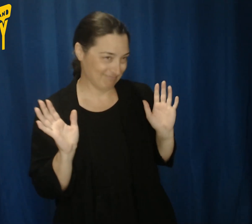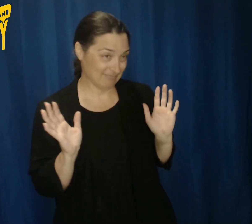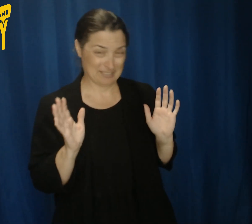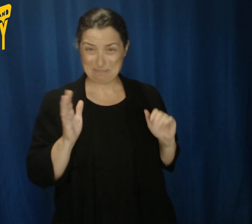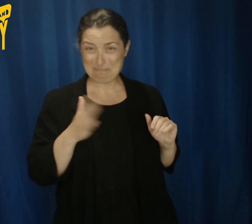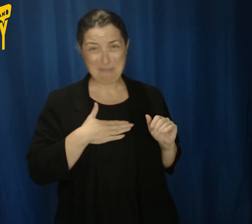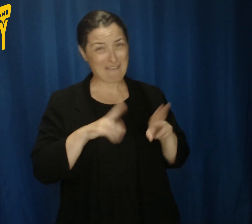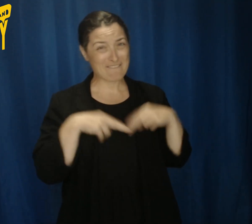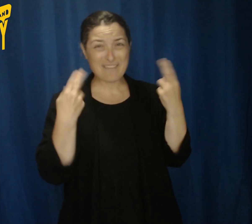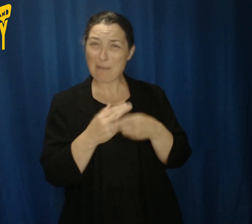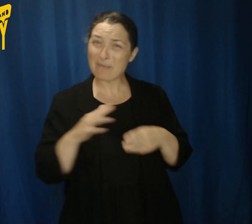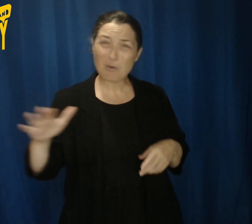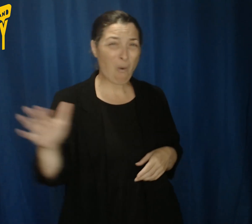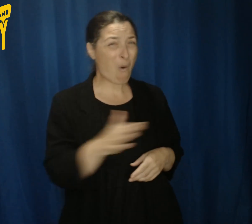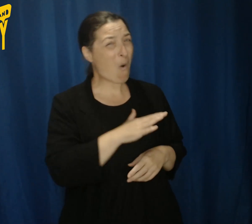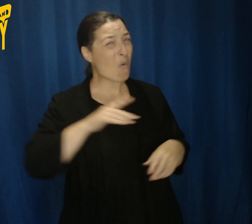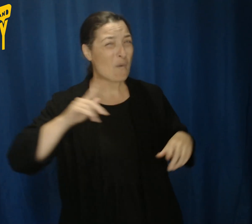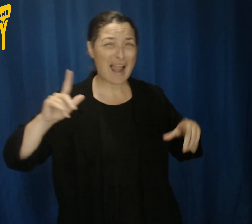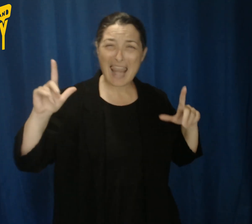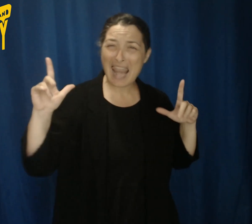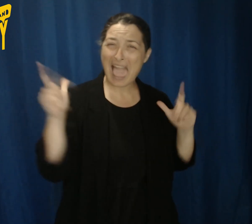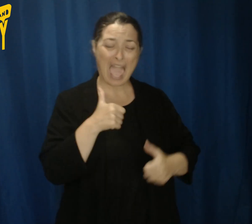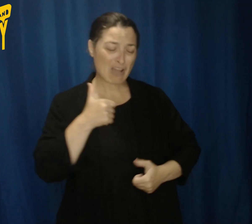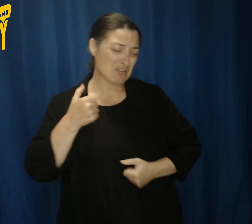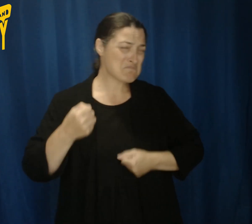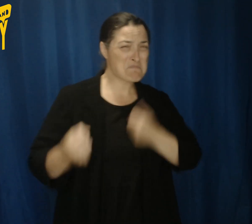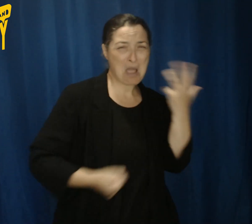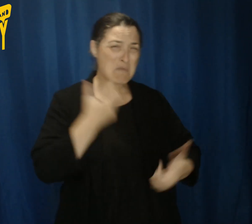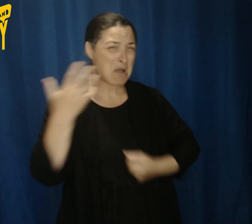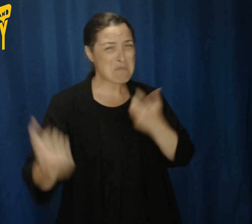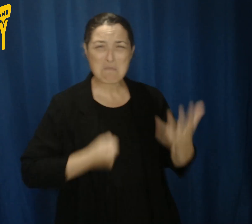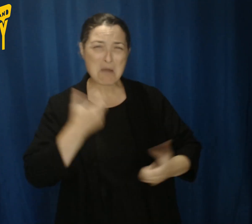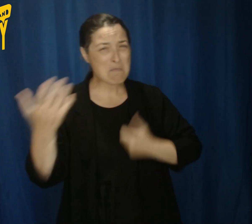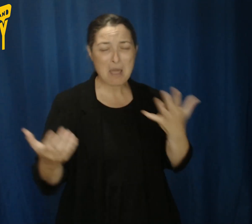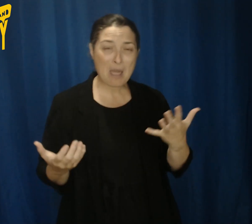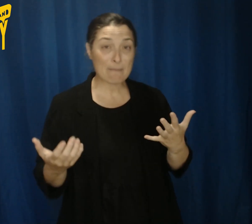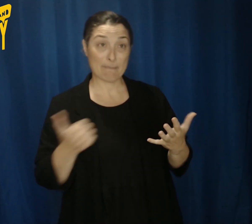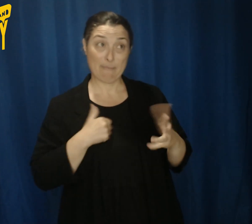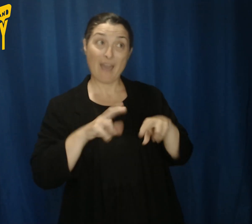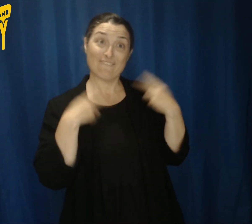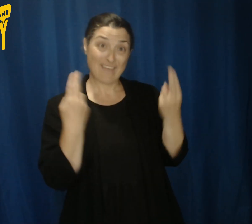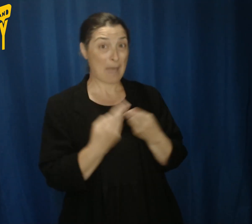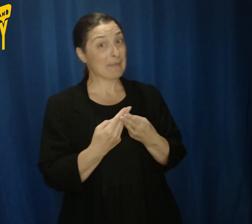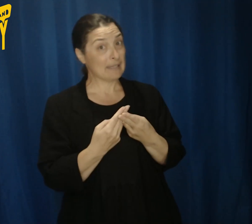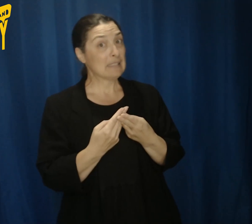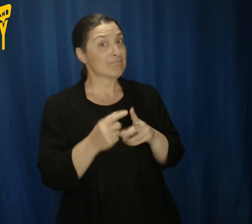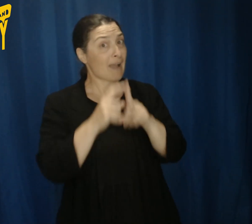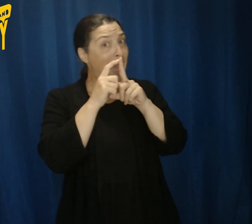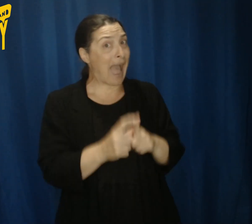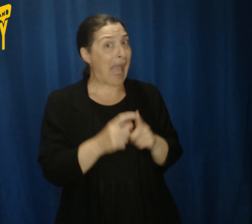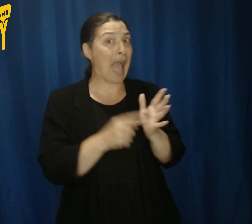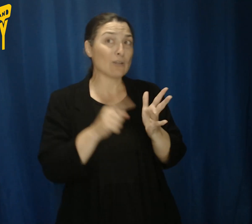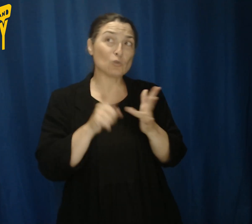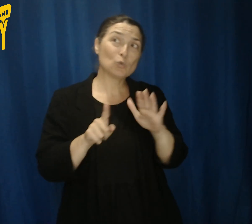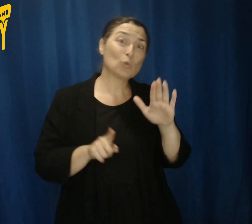and expressive. And actually, my family can be difficult to go out with because we come from